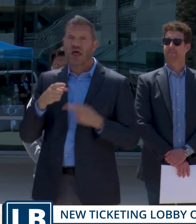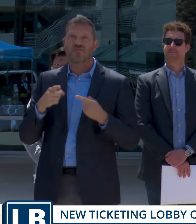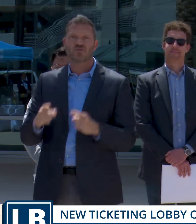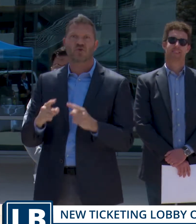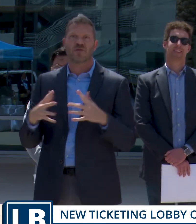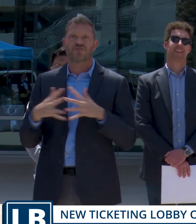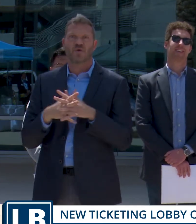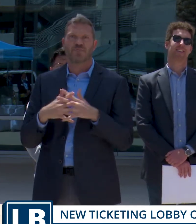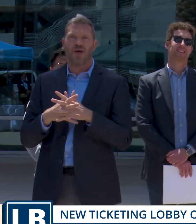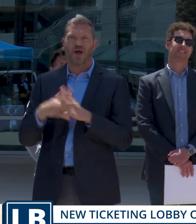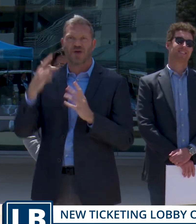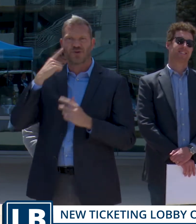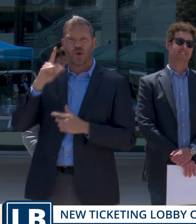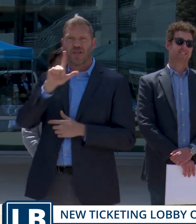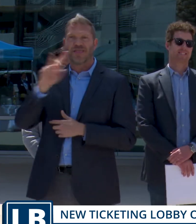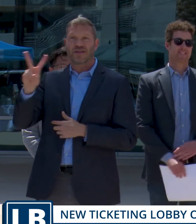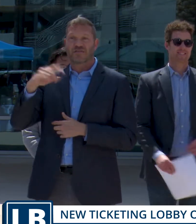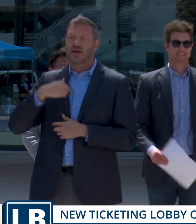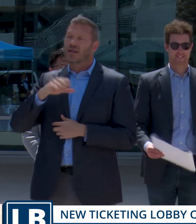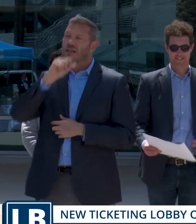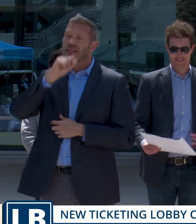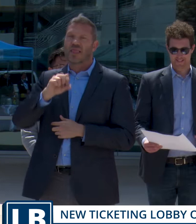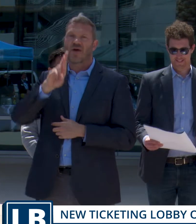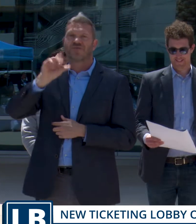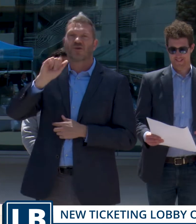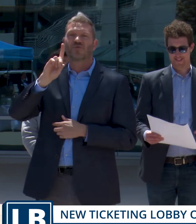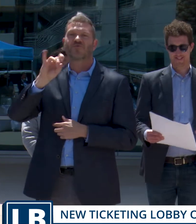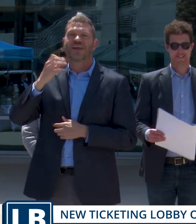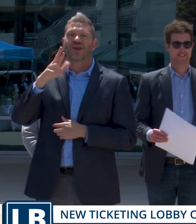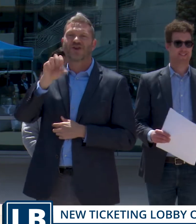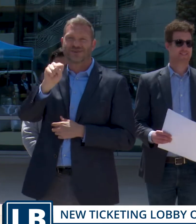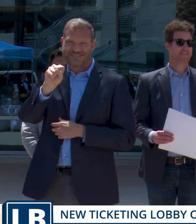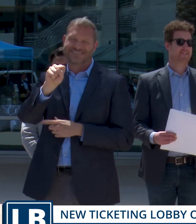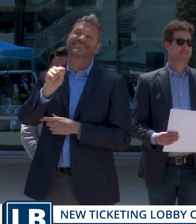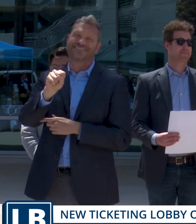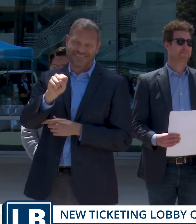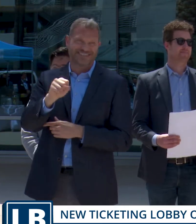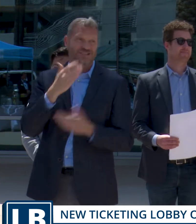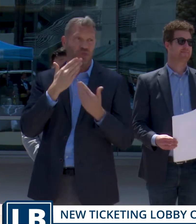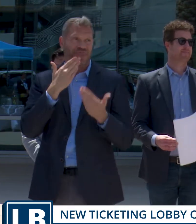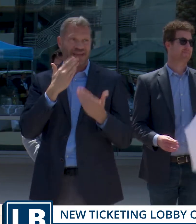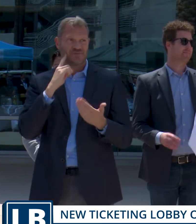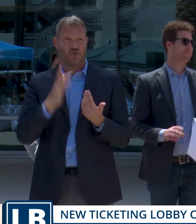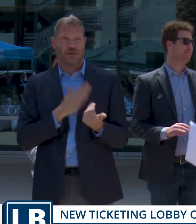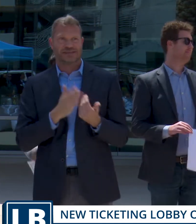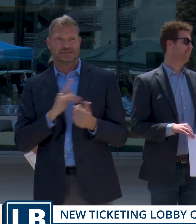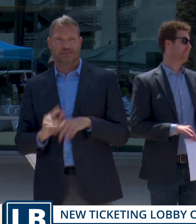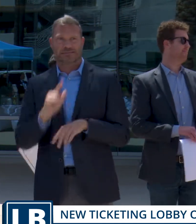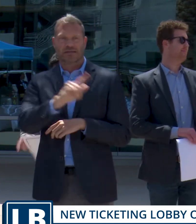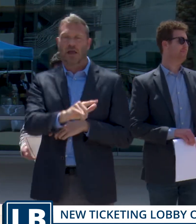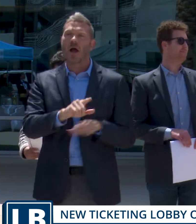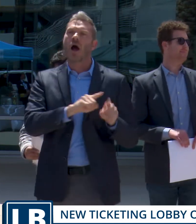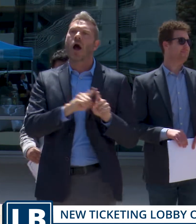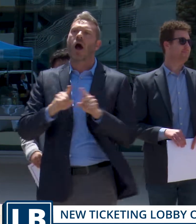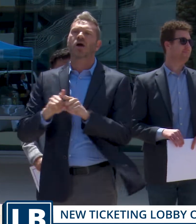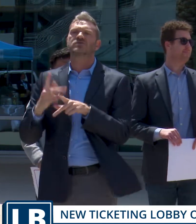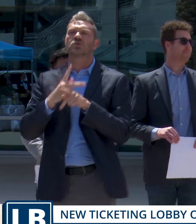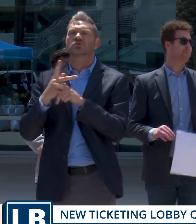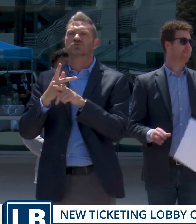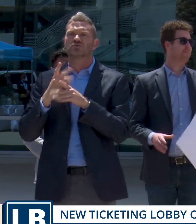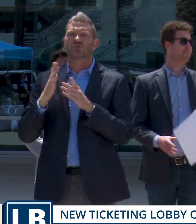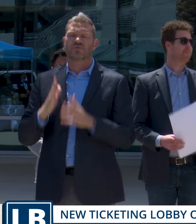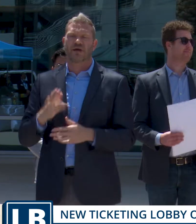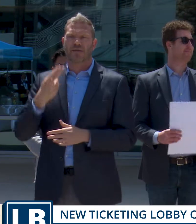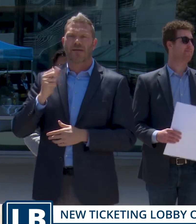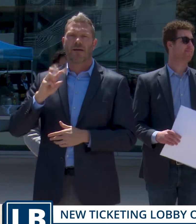to Vegas so I can see my Raiders. So thank you for making it so convenient. On that note, Supervisor Hahn has